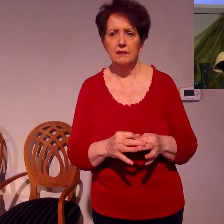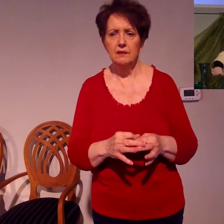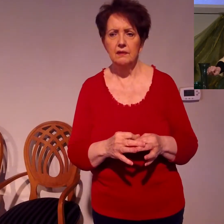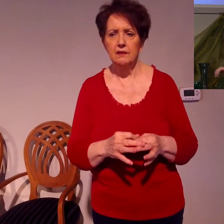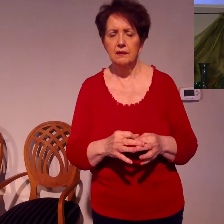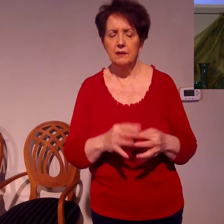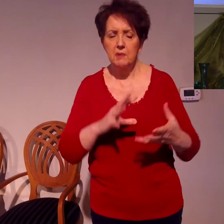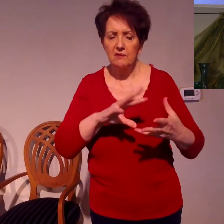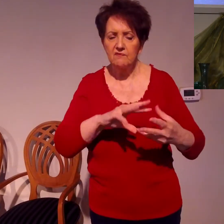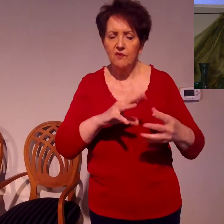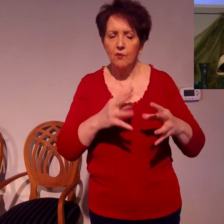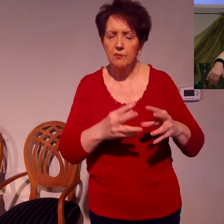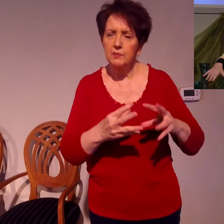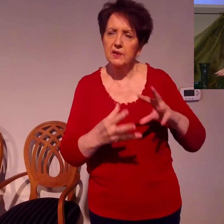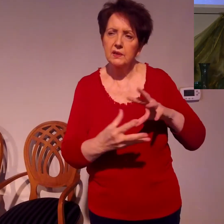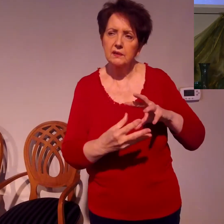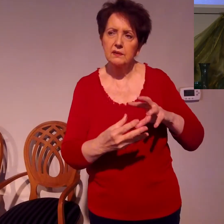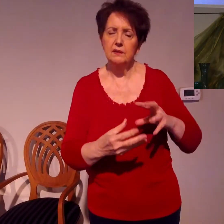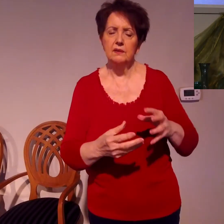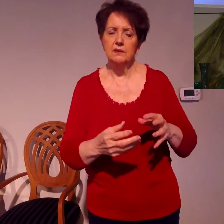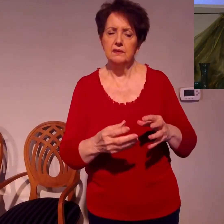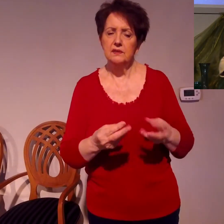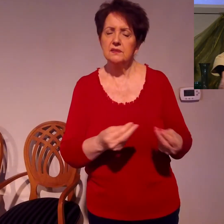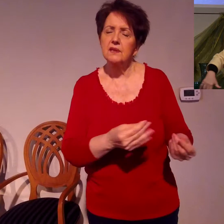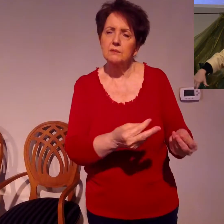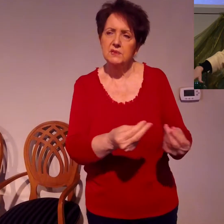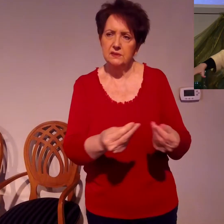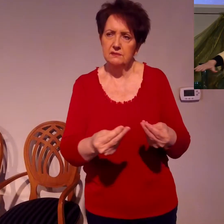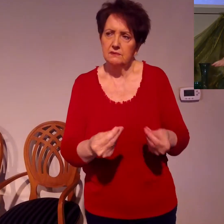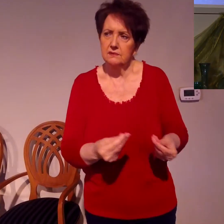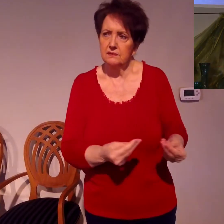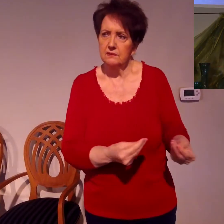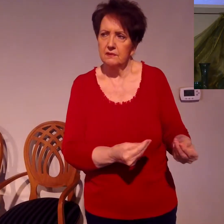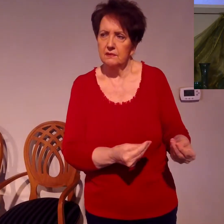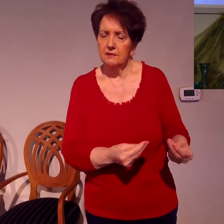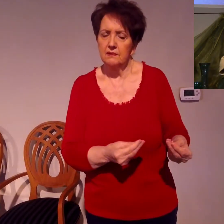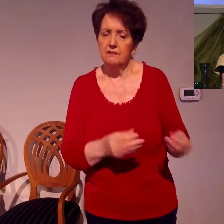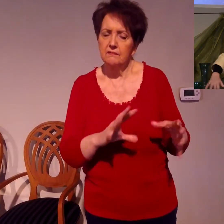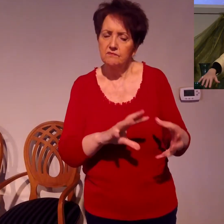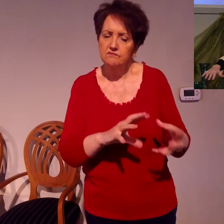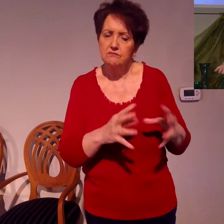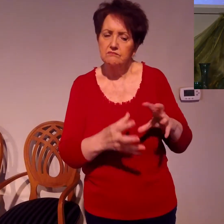forming this divine oceanic substance.